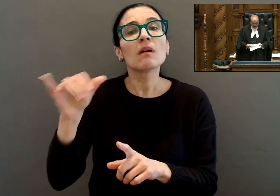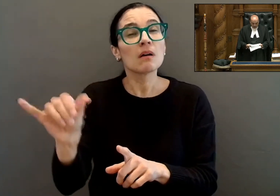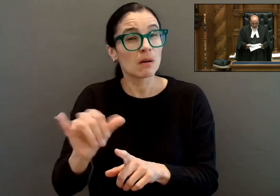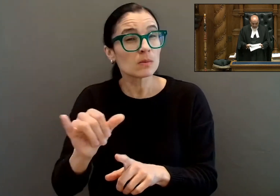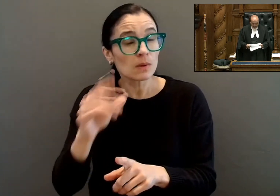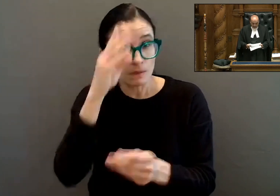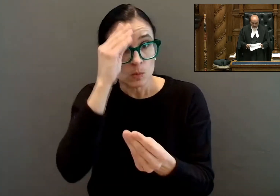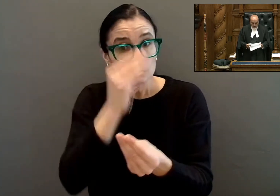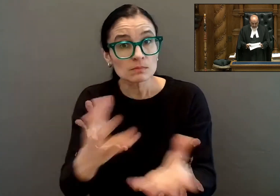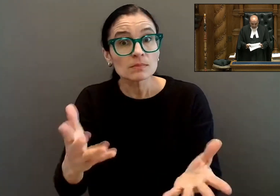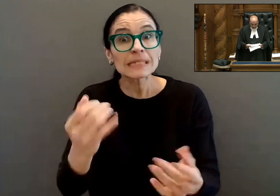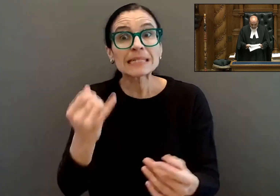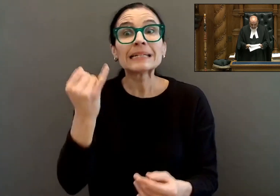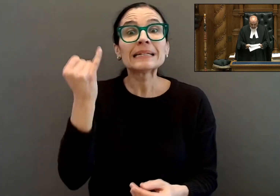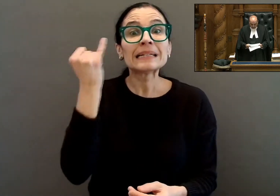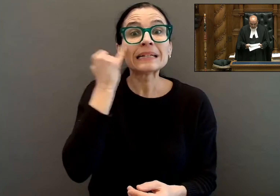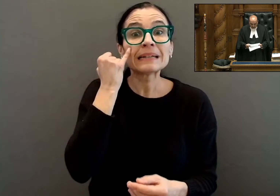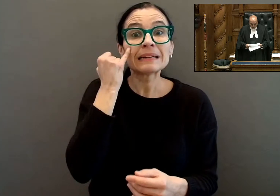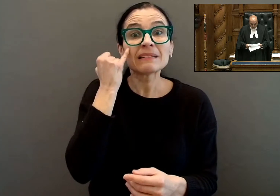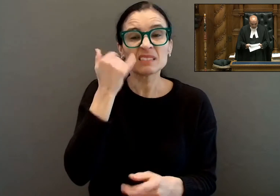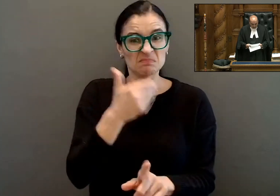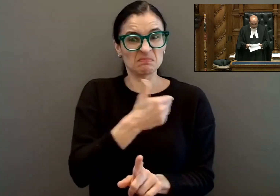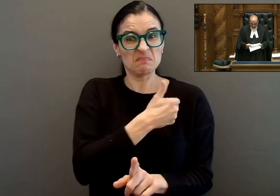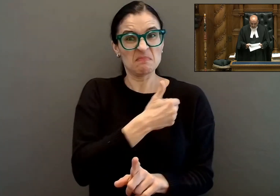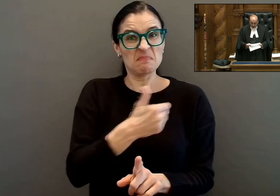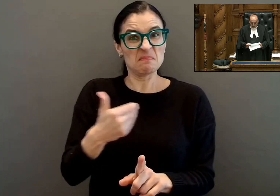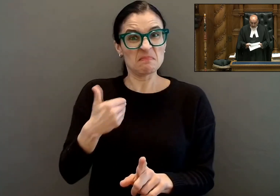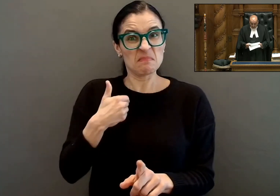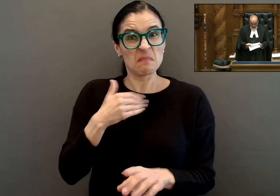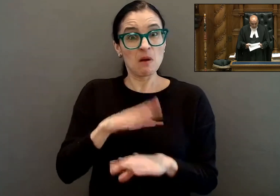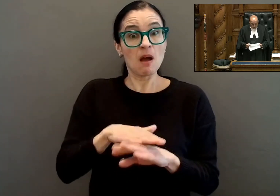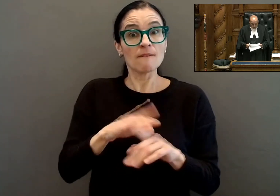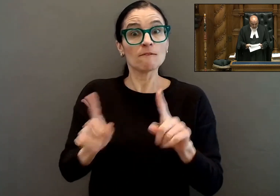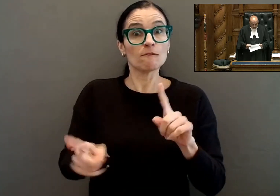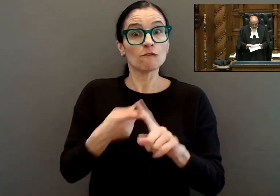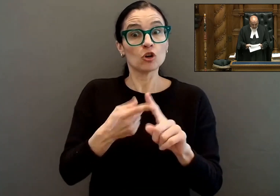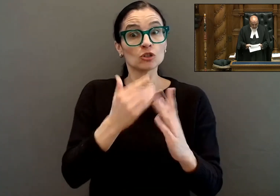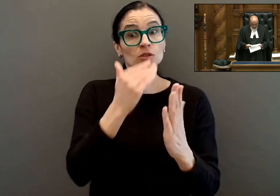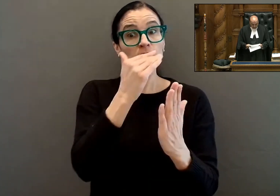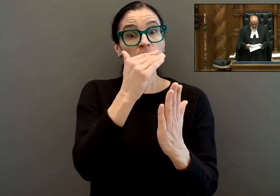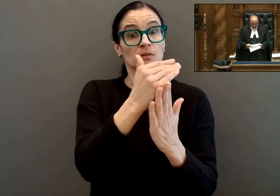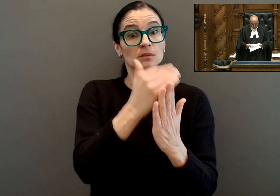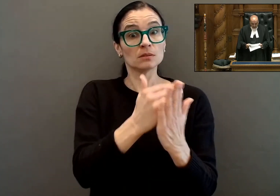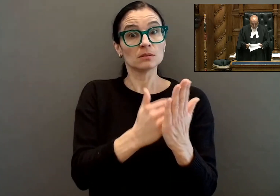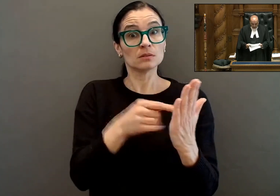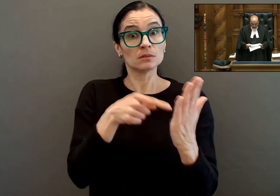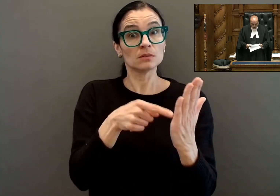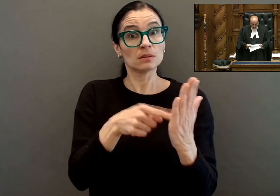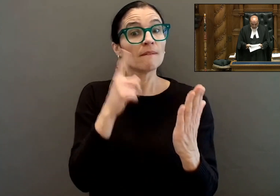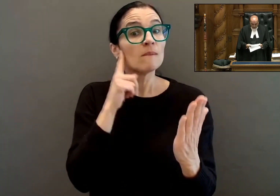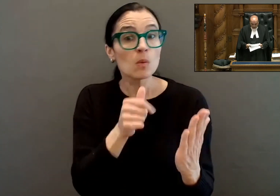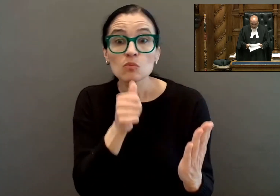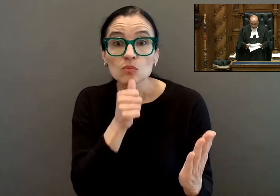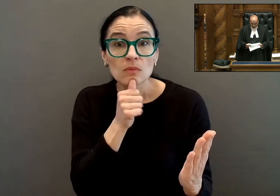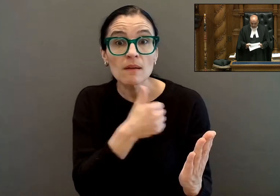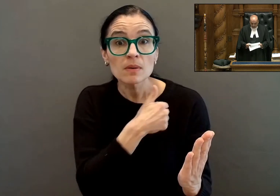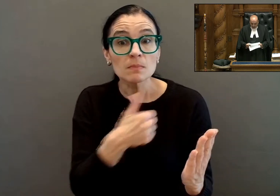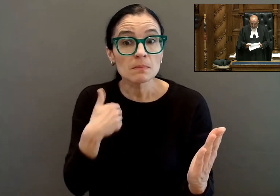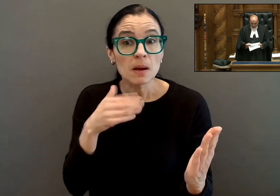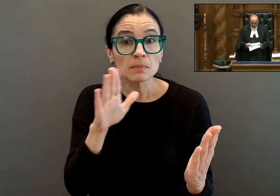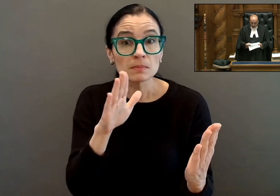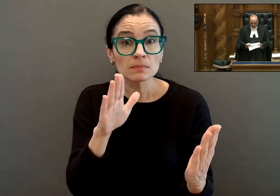first on the list of precedents for private members' business and they do not have an